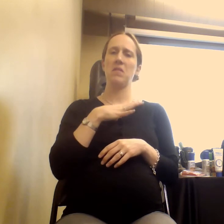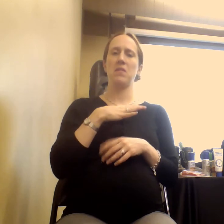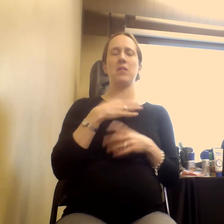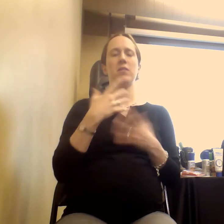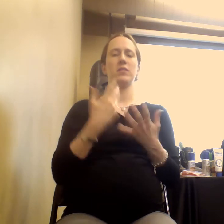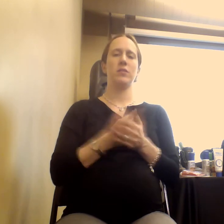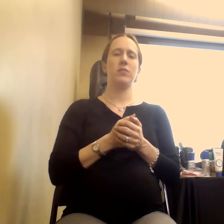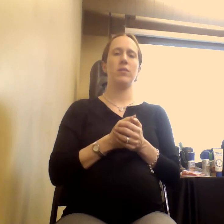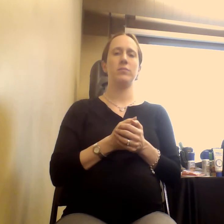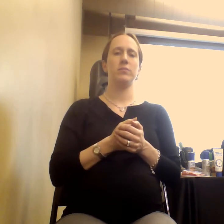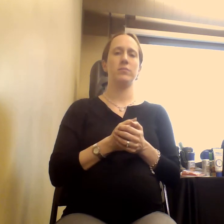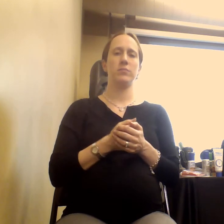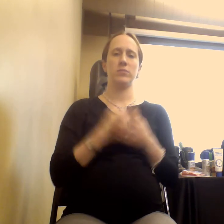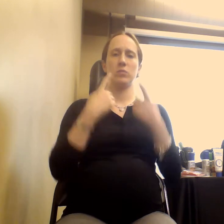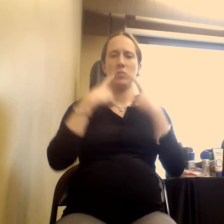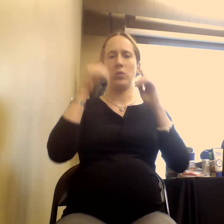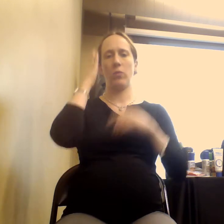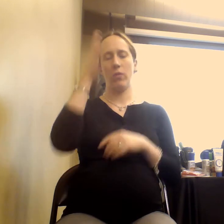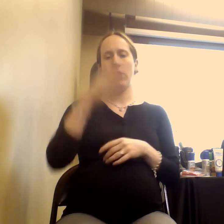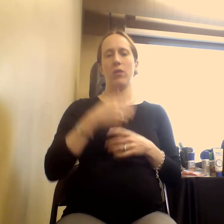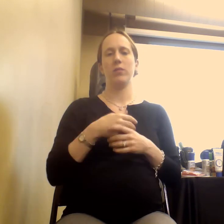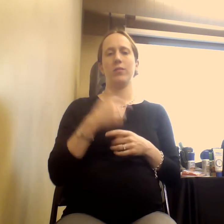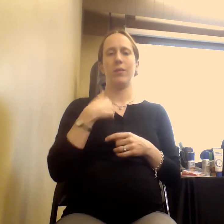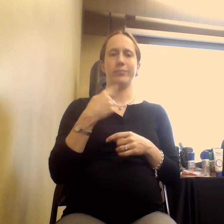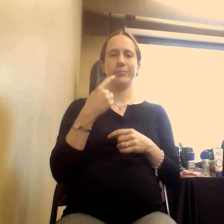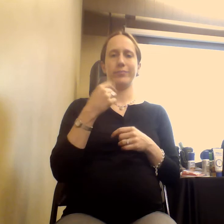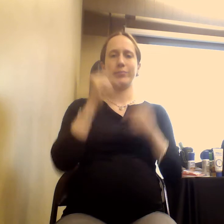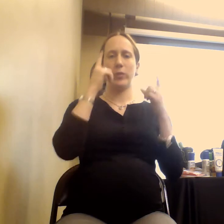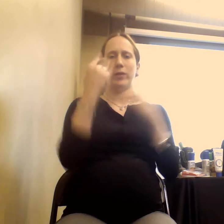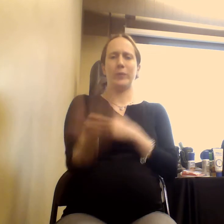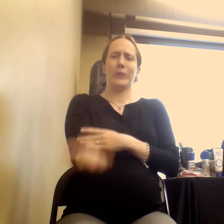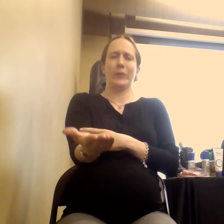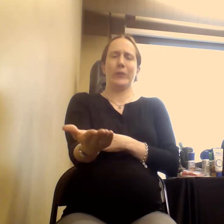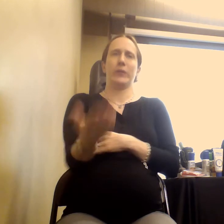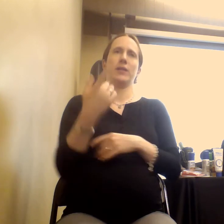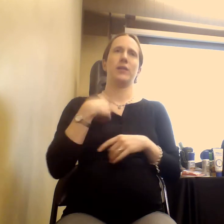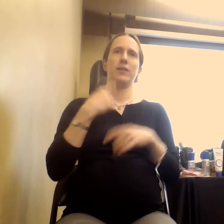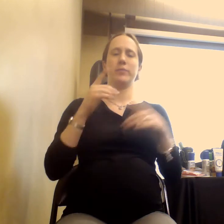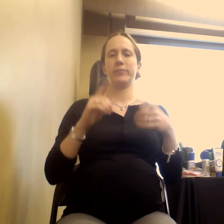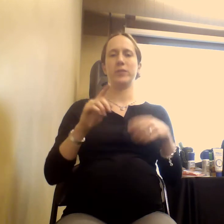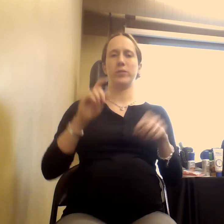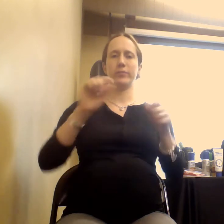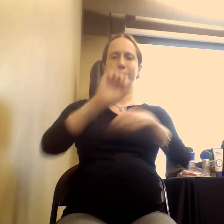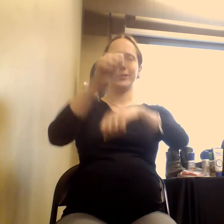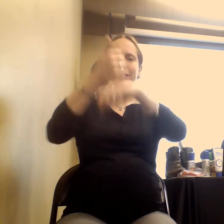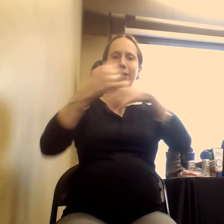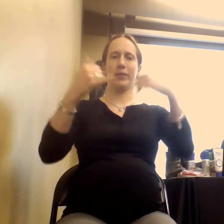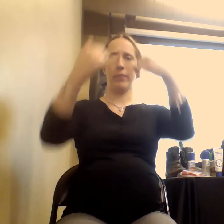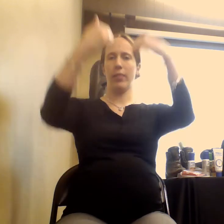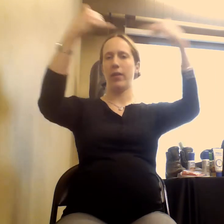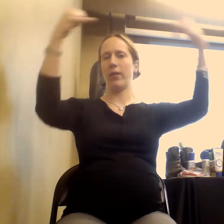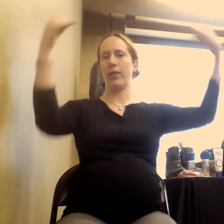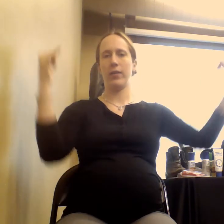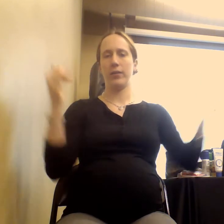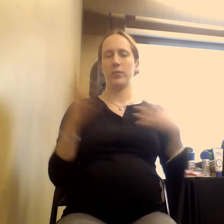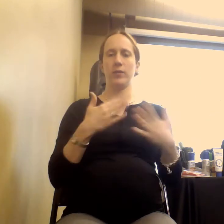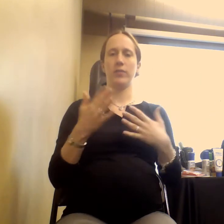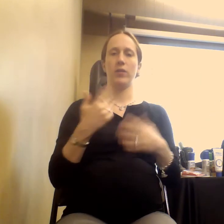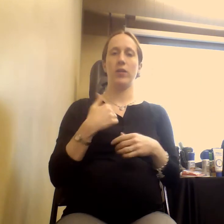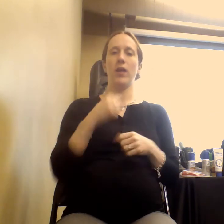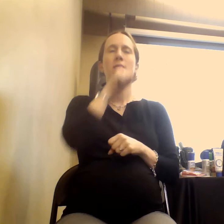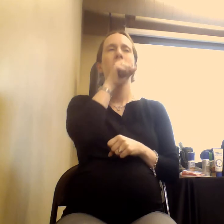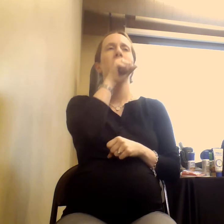3 in the morning putting up start lines and all that kind of stuff. Love these boots until I got to Tucson. And I was